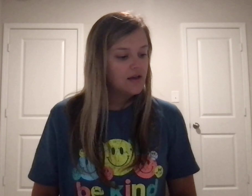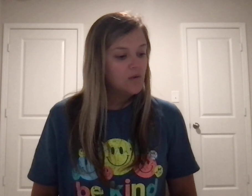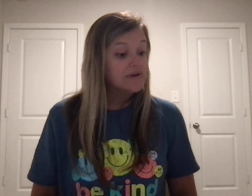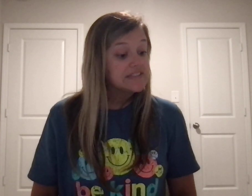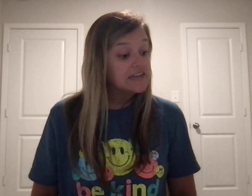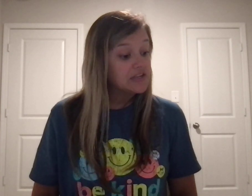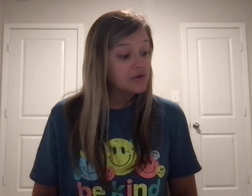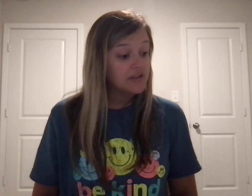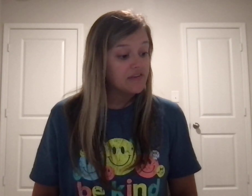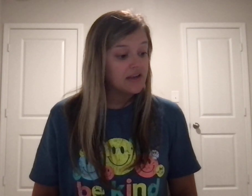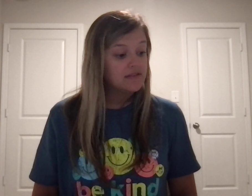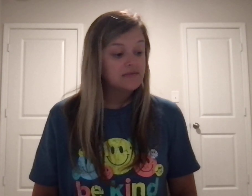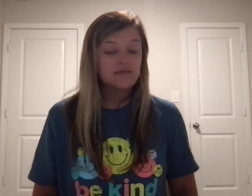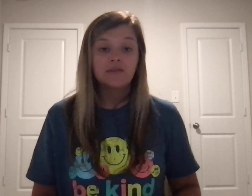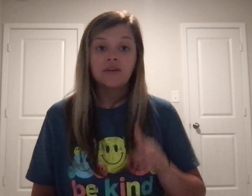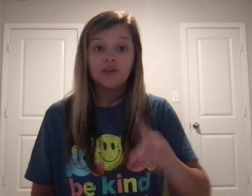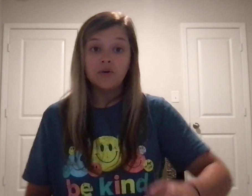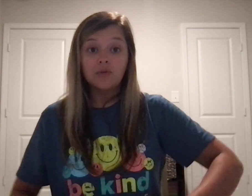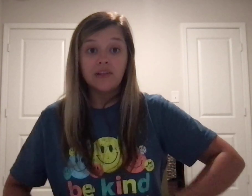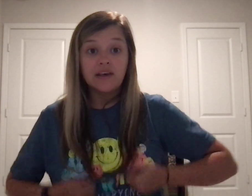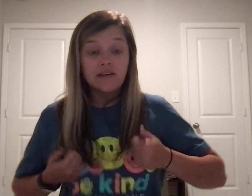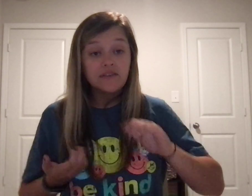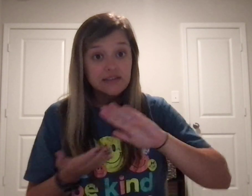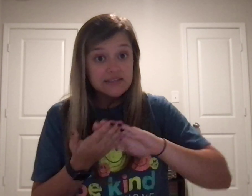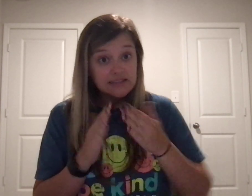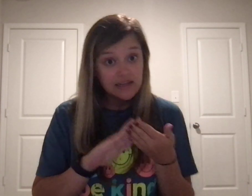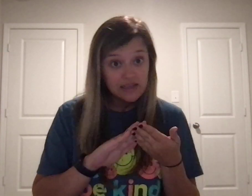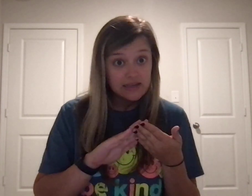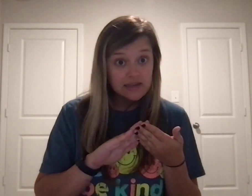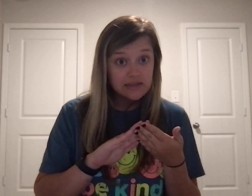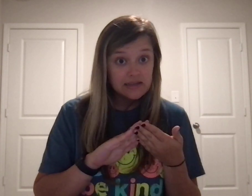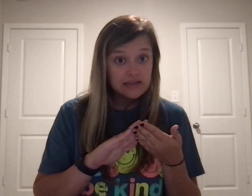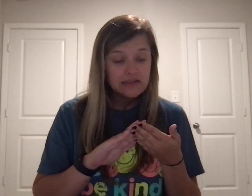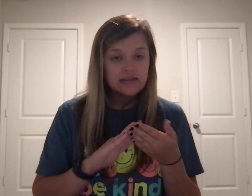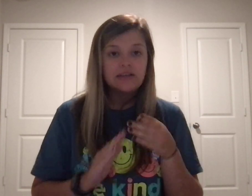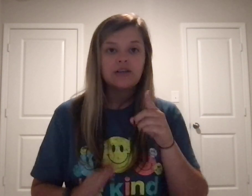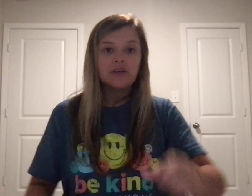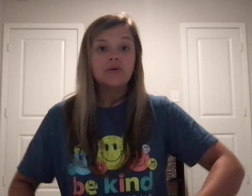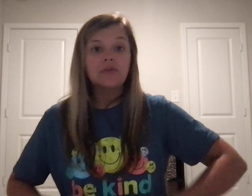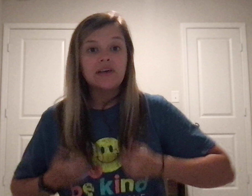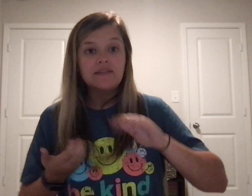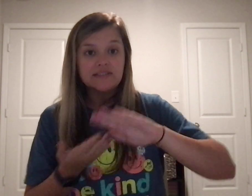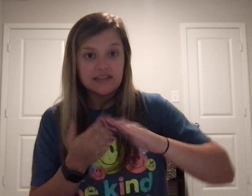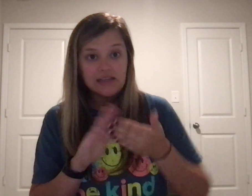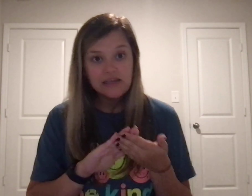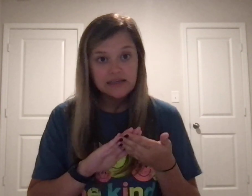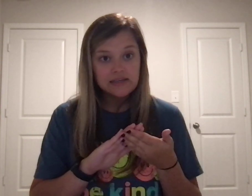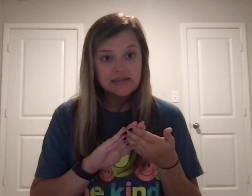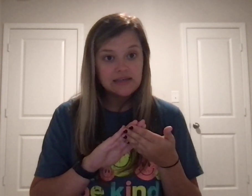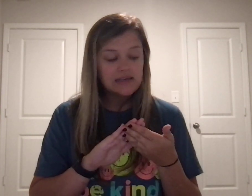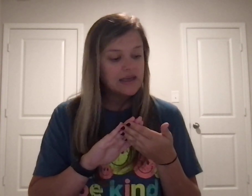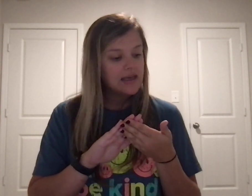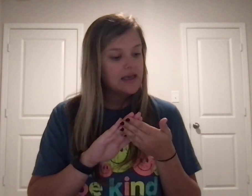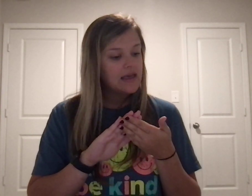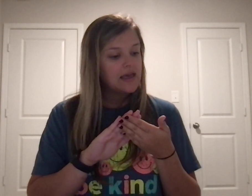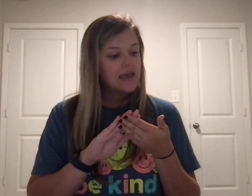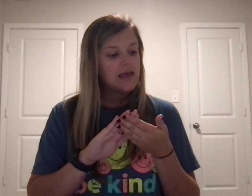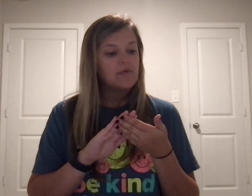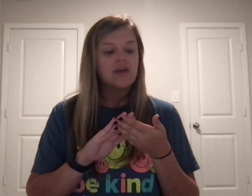What city do you live in? You live city? You live city? And because